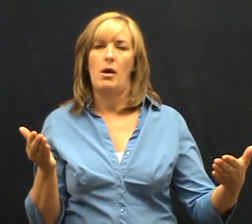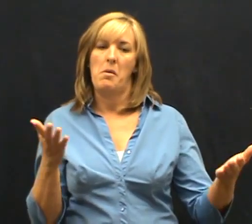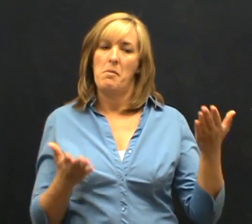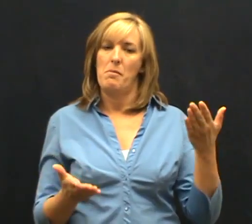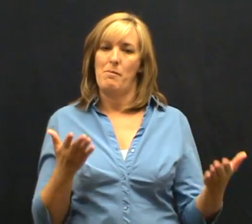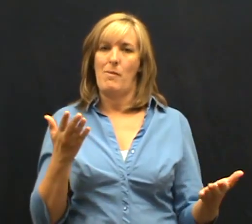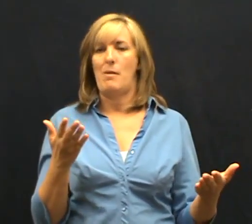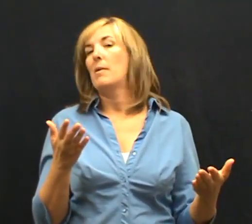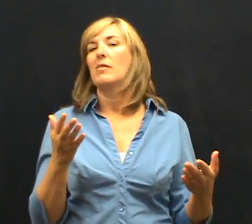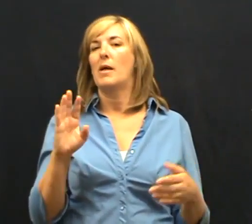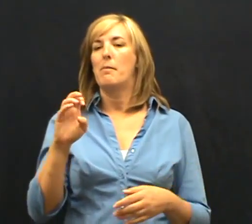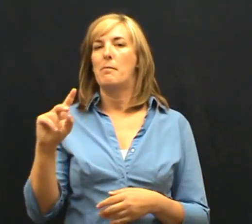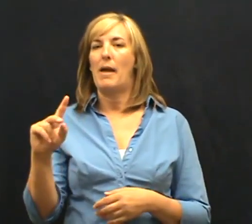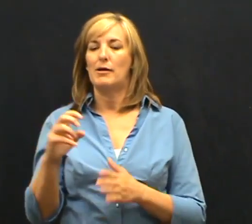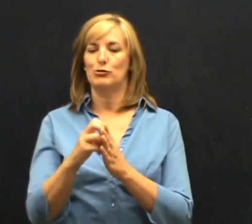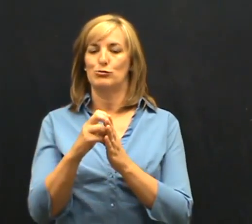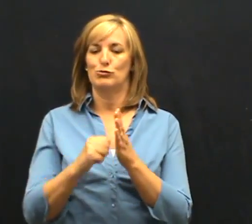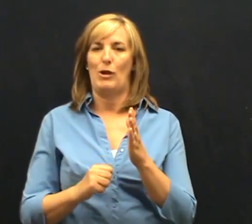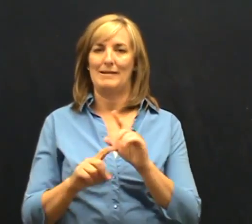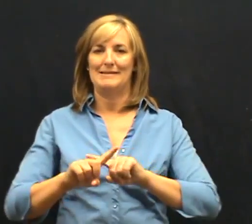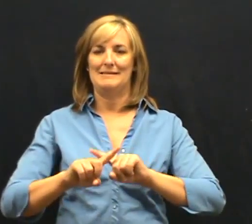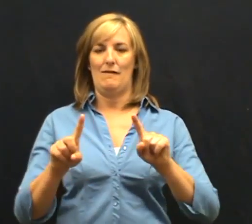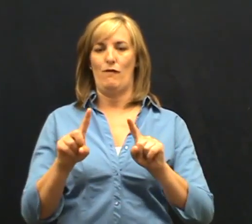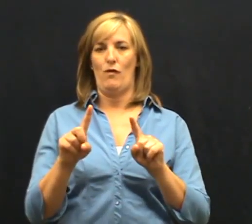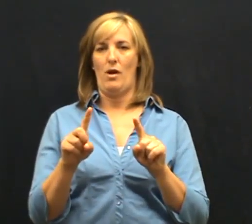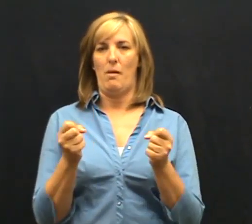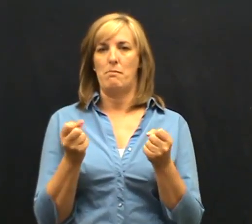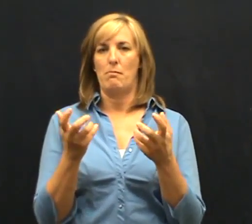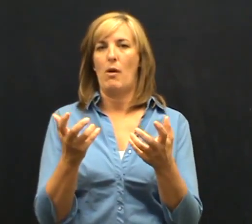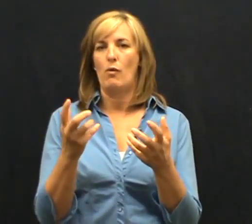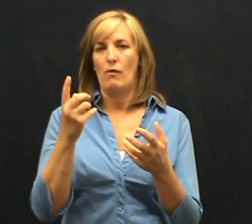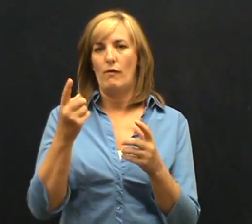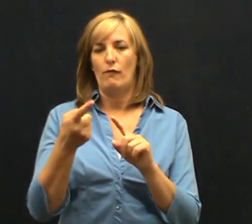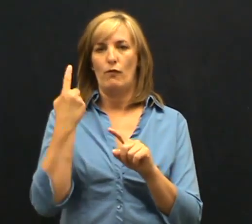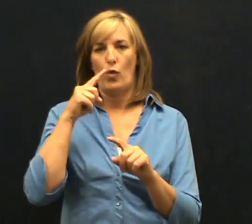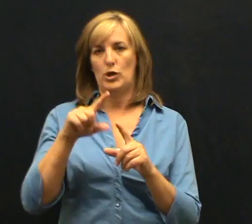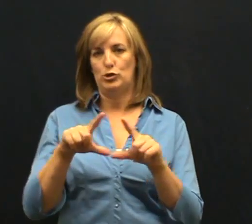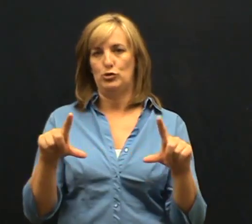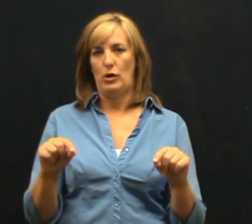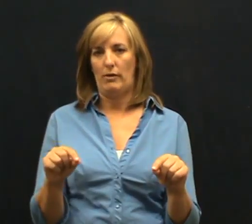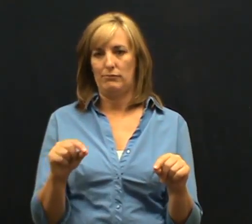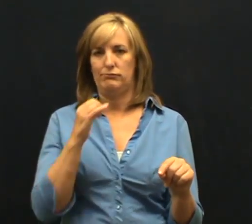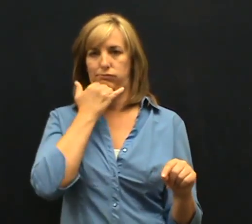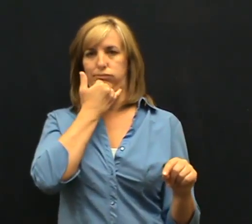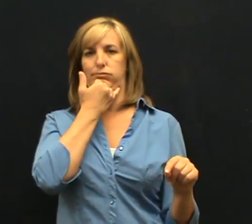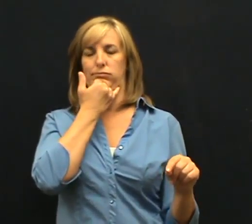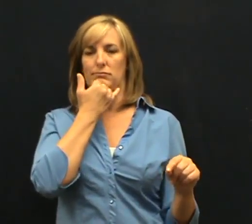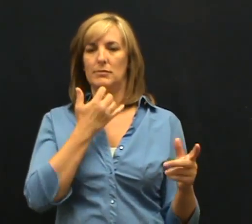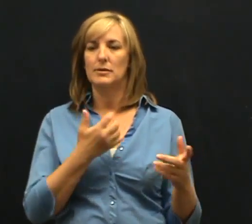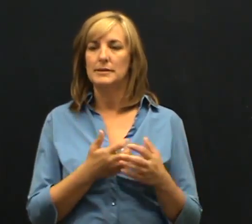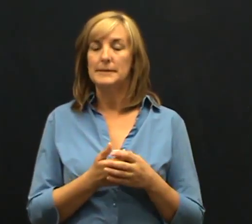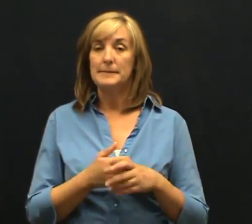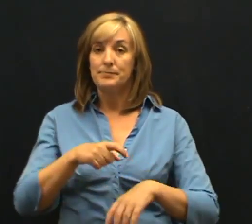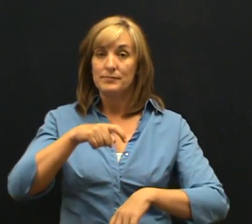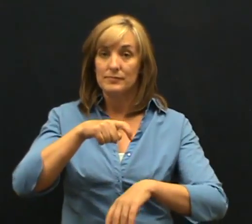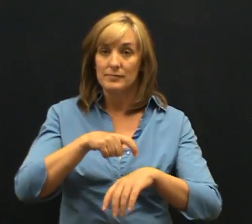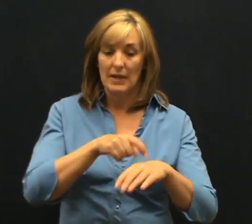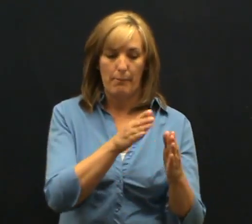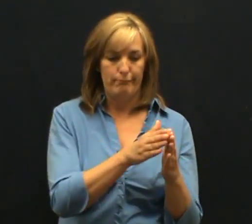by the bank for another amount, and that will happen sometimes. Also, there are time lags involved. You might have made a